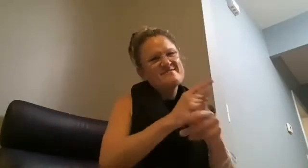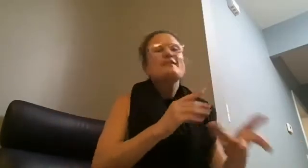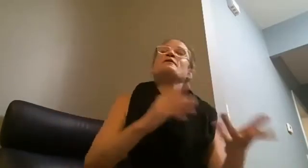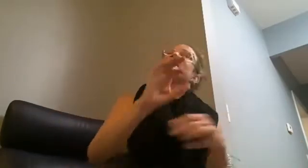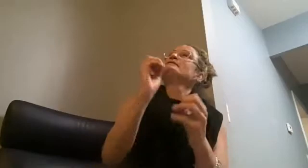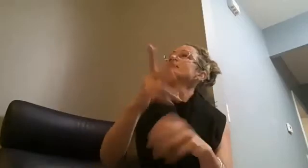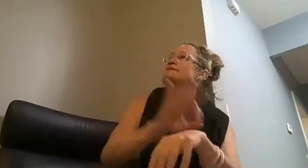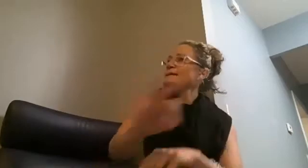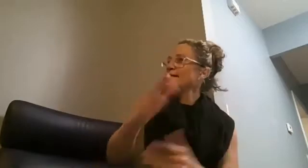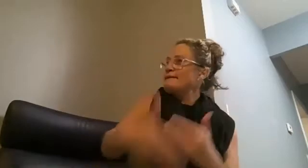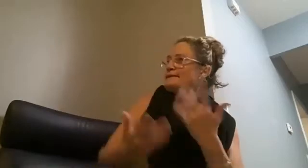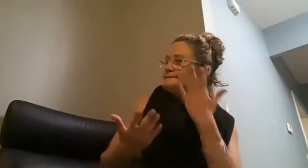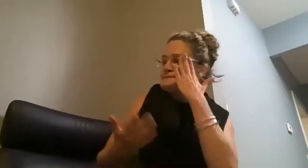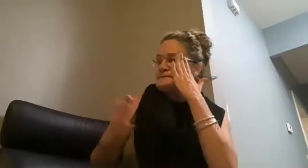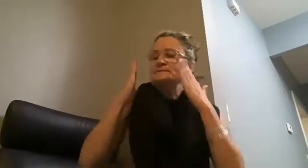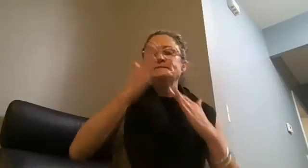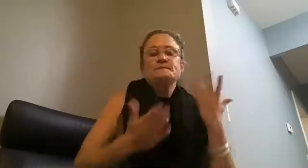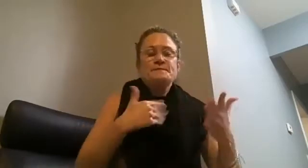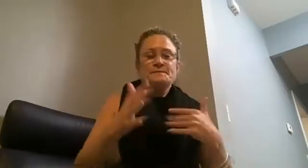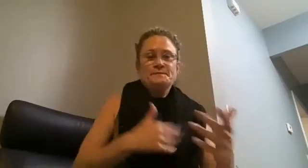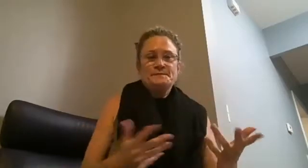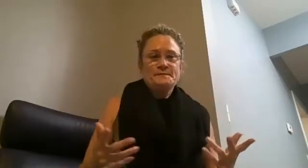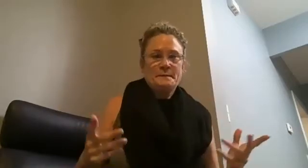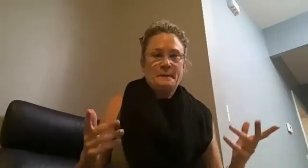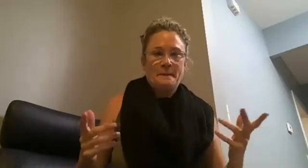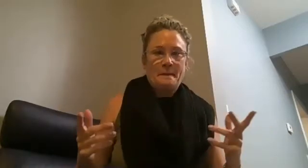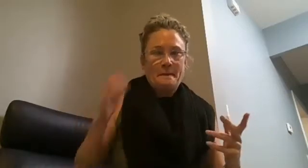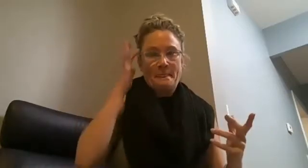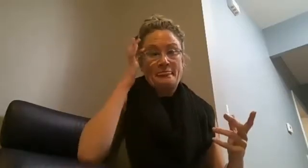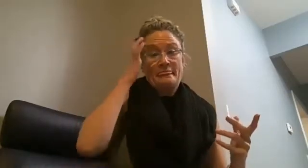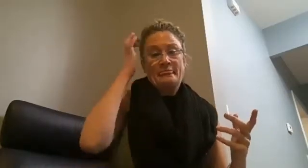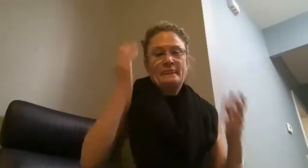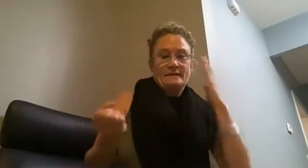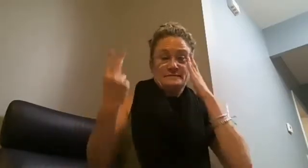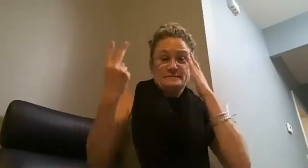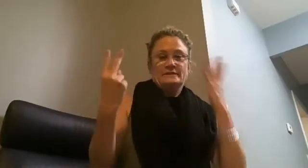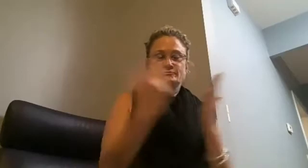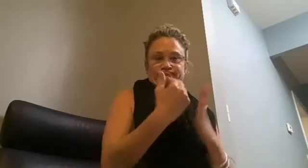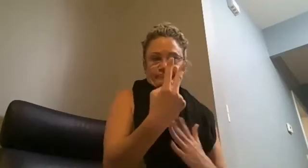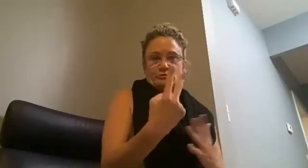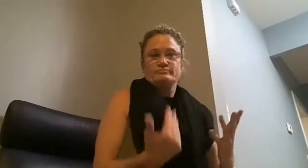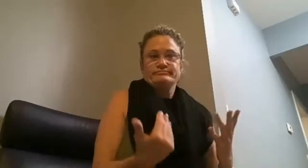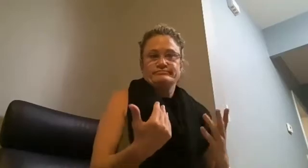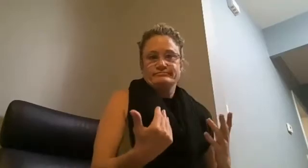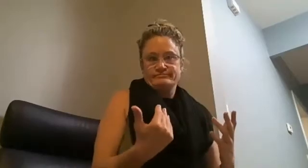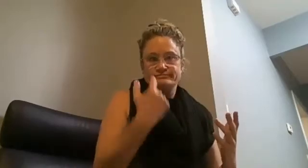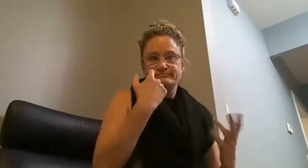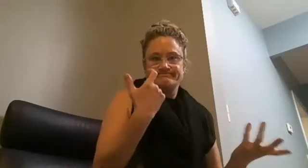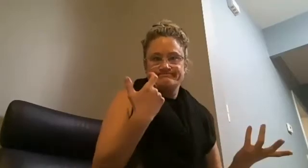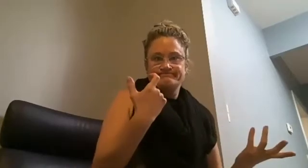9. Anyway, so that helped me understand step 2. And because I just said I'm going to end at 9, and that's like 8 minutes away, and